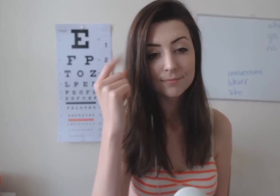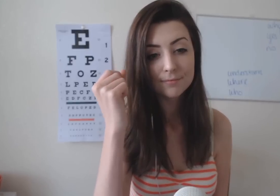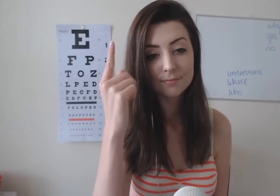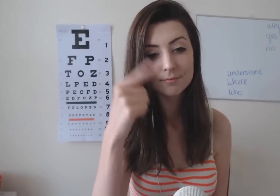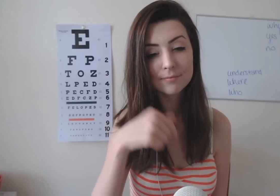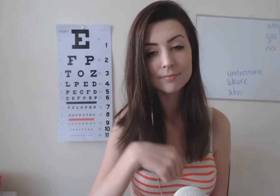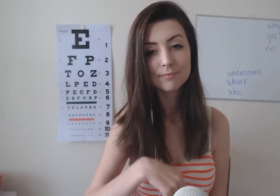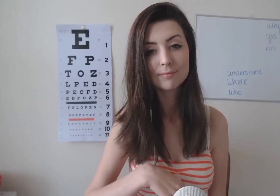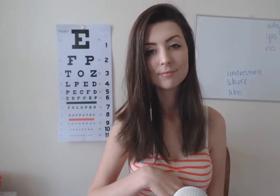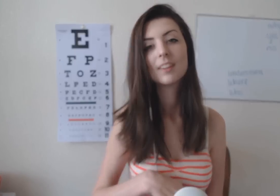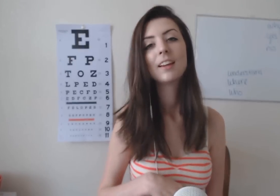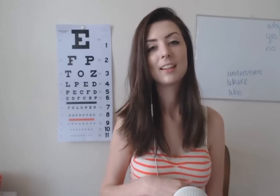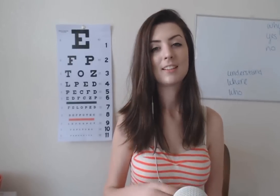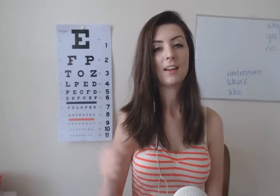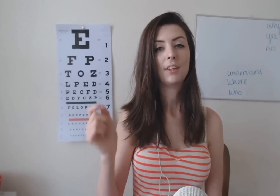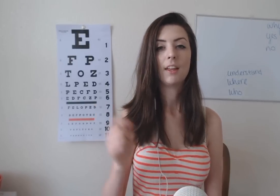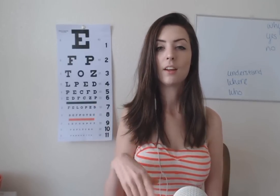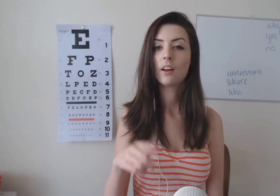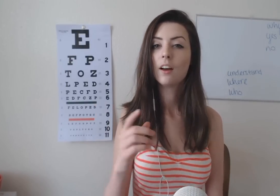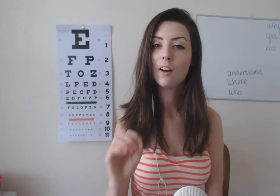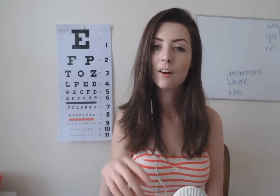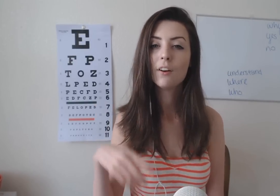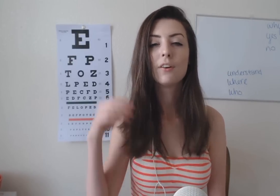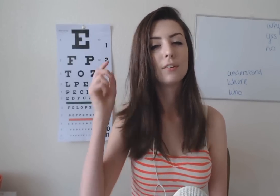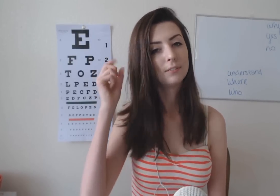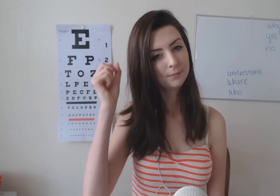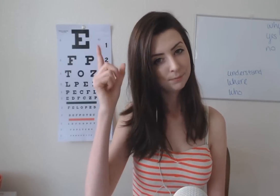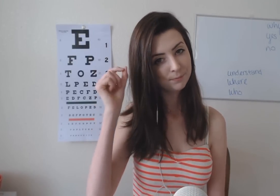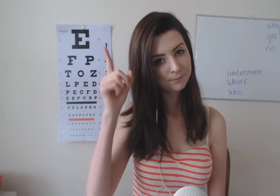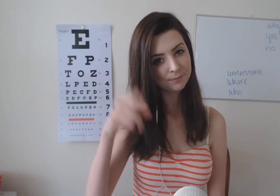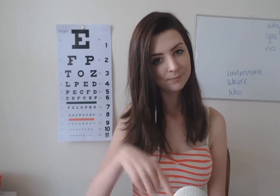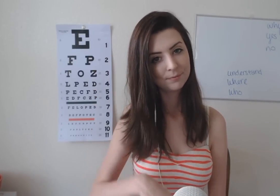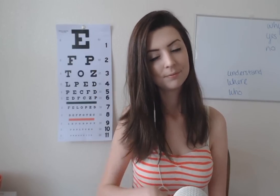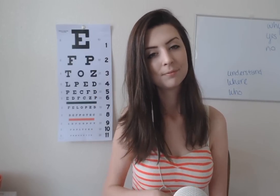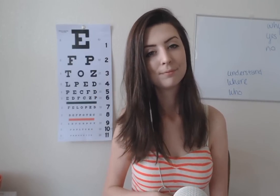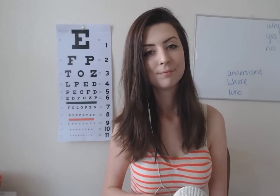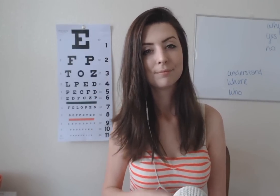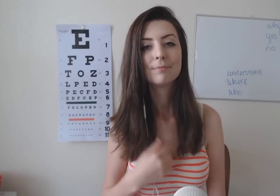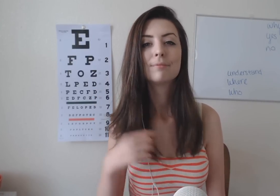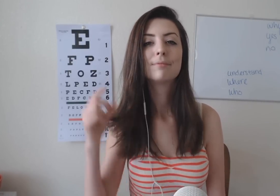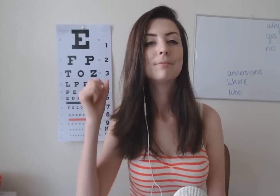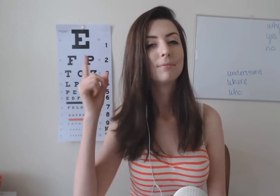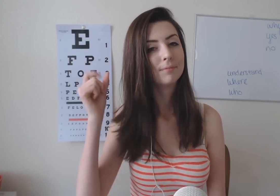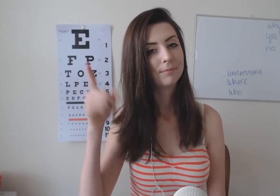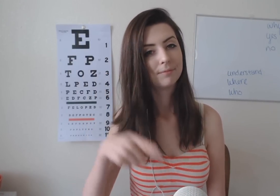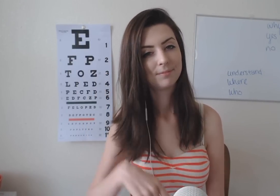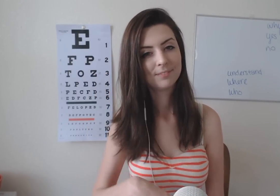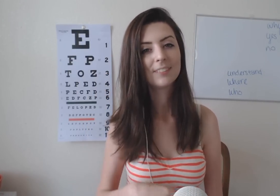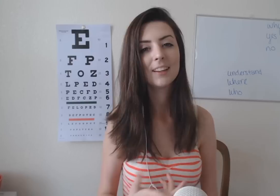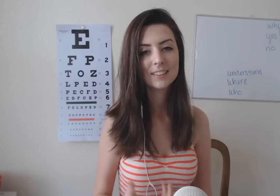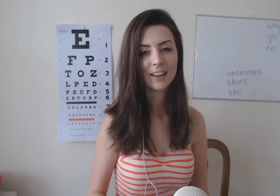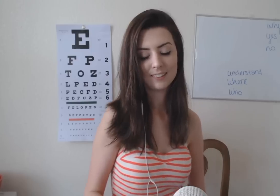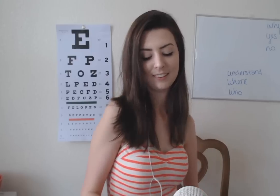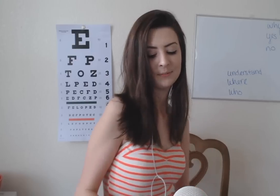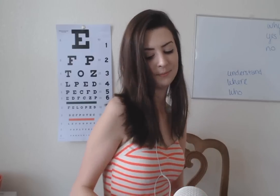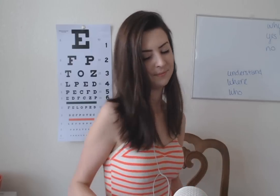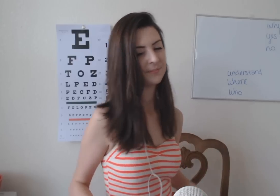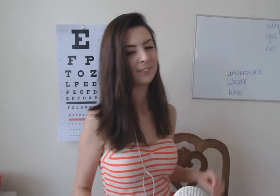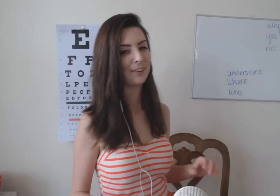exactly like, oh. Exactly.